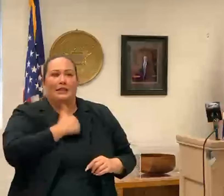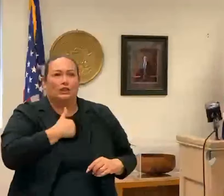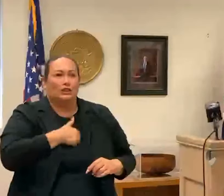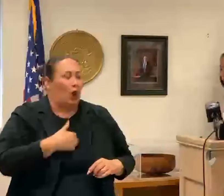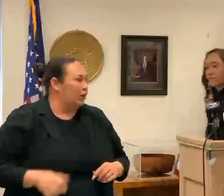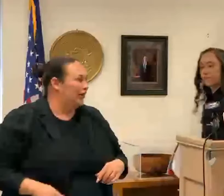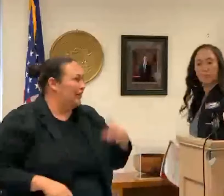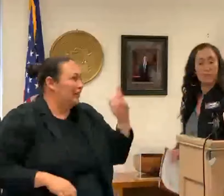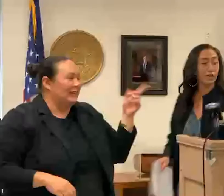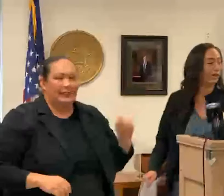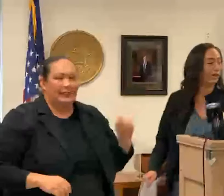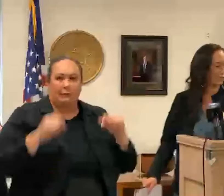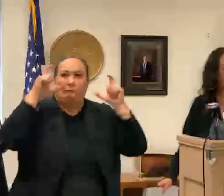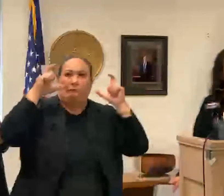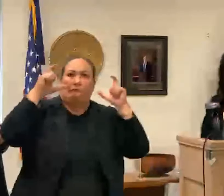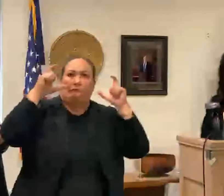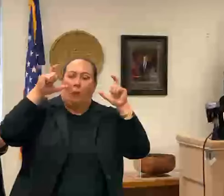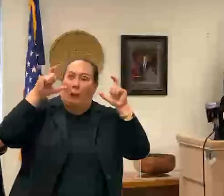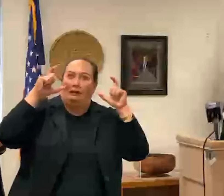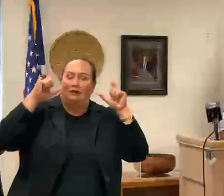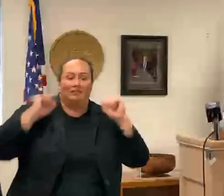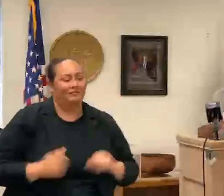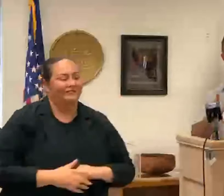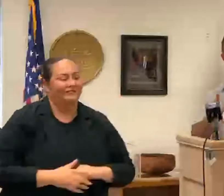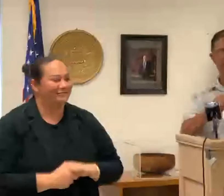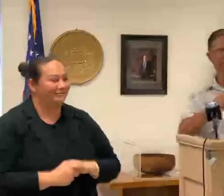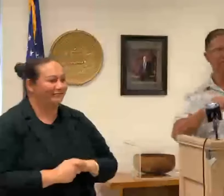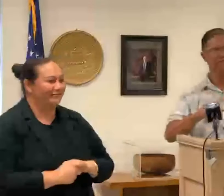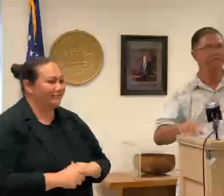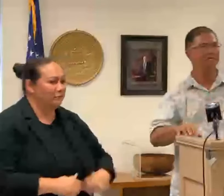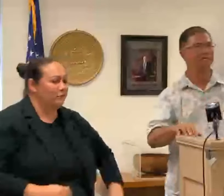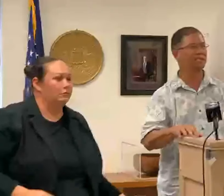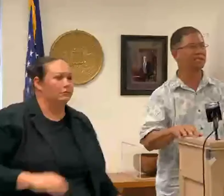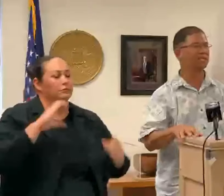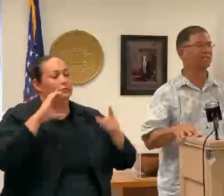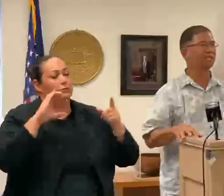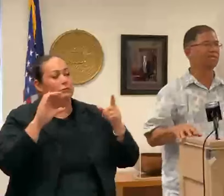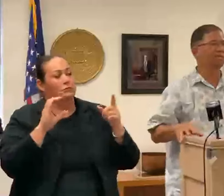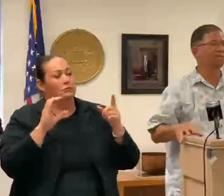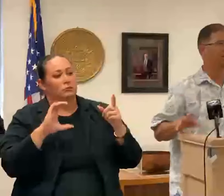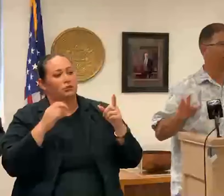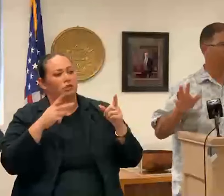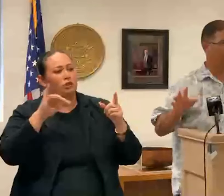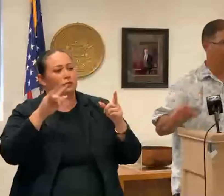Sorry. Yeah, go for it. Chelsea, there was a